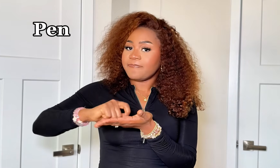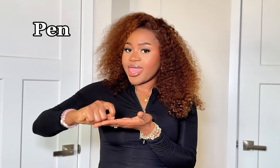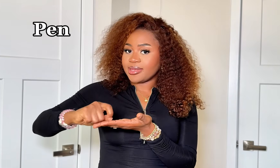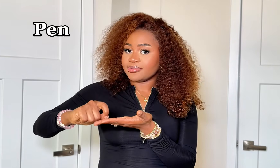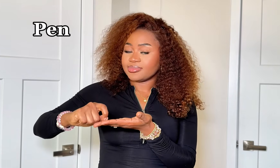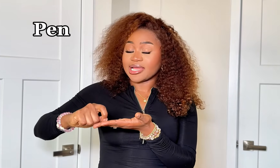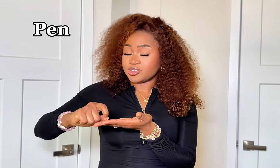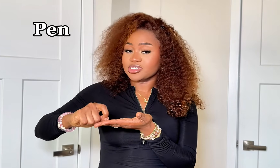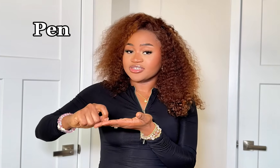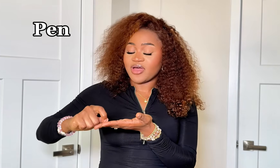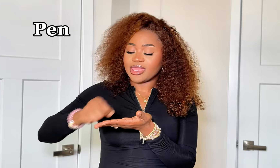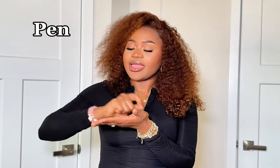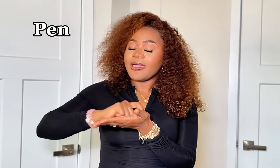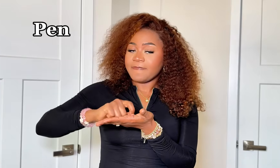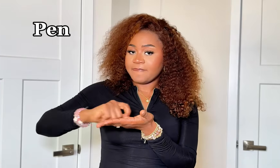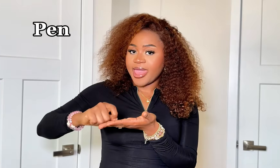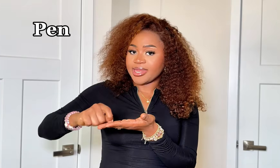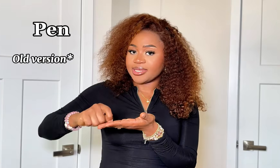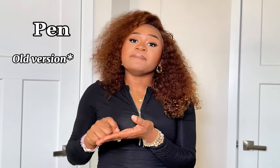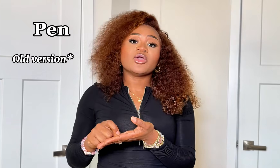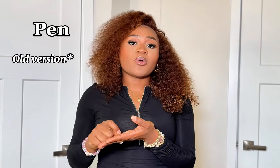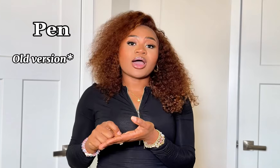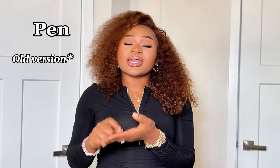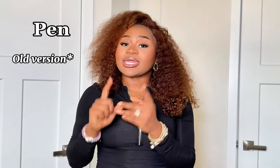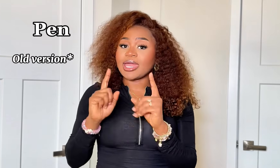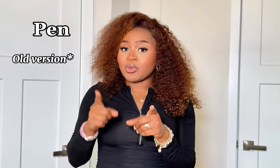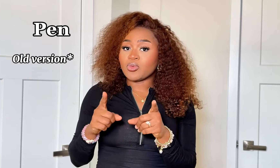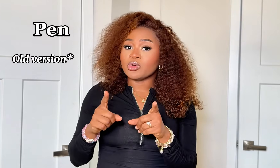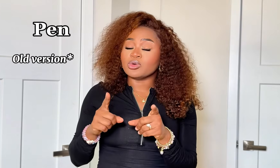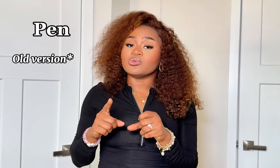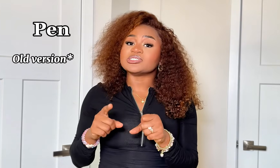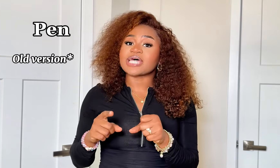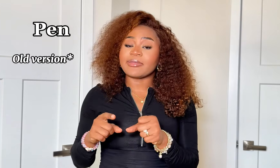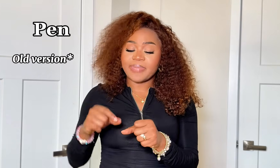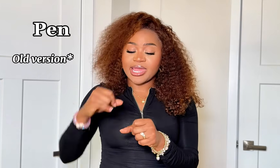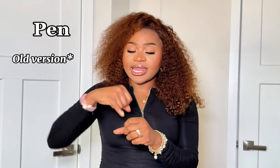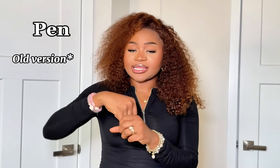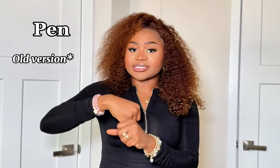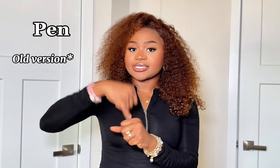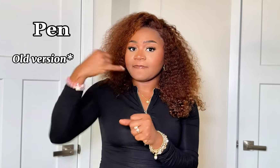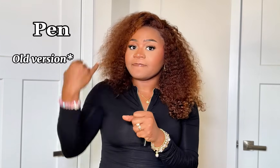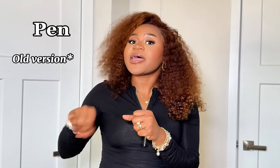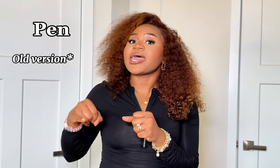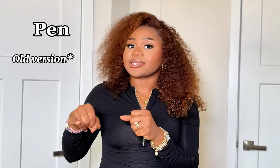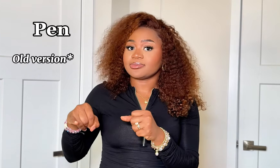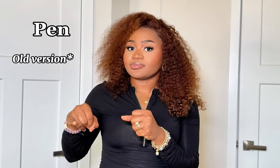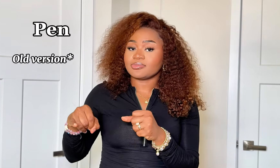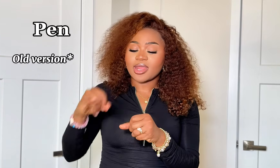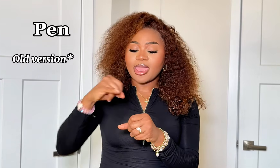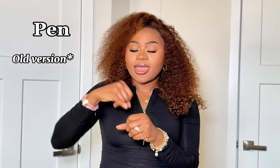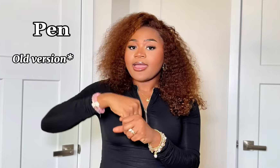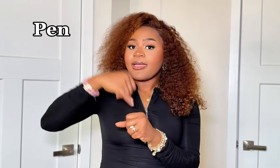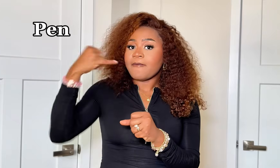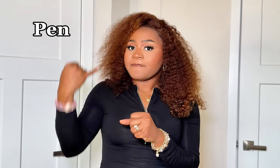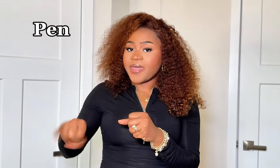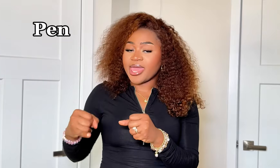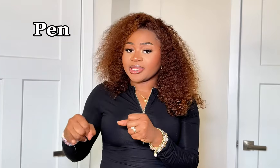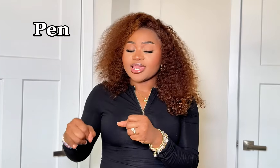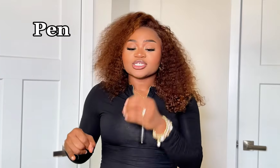Pen. That's what is fine. Pen. Meanwhile, in Cameroon, we sign pen like this. Pen. Pen. So you